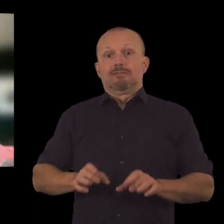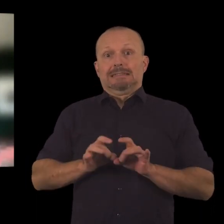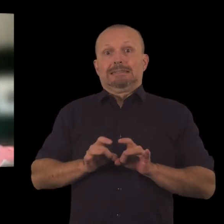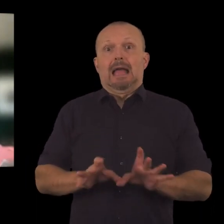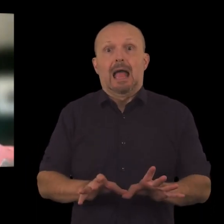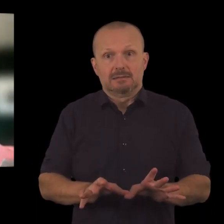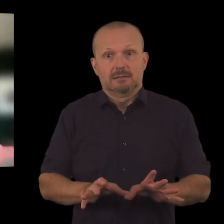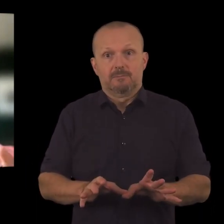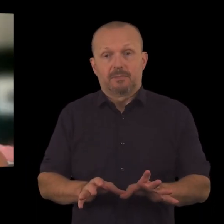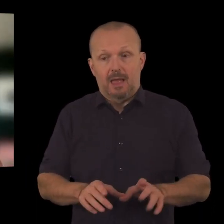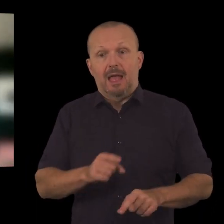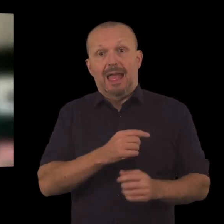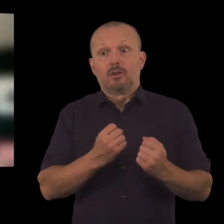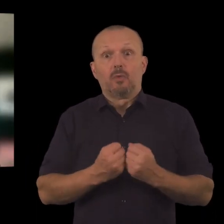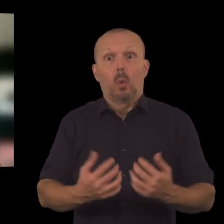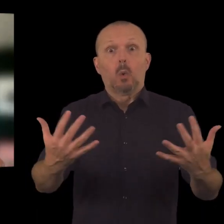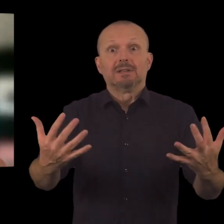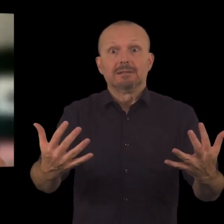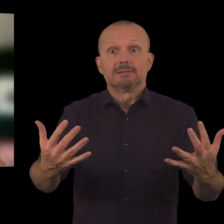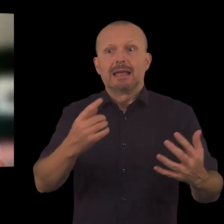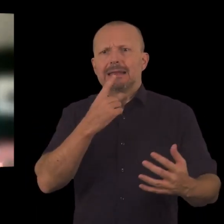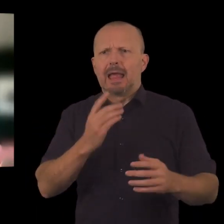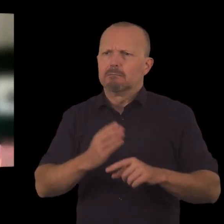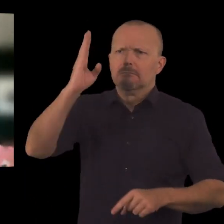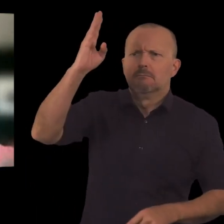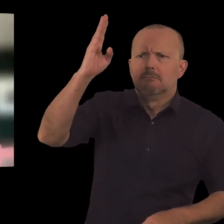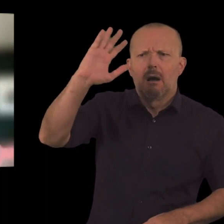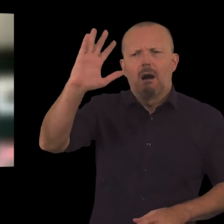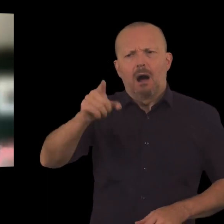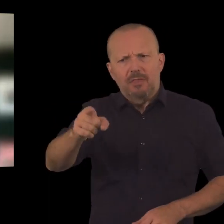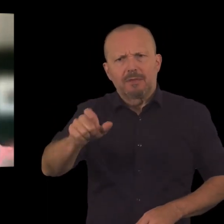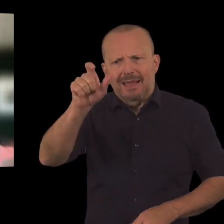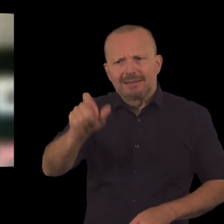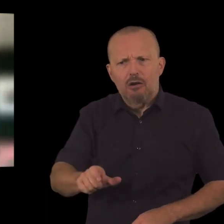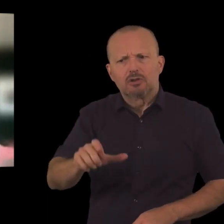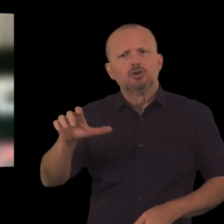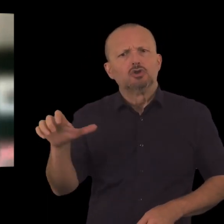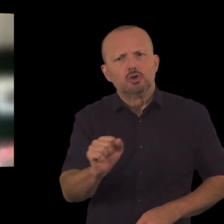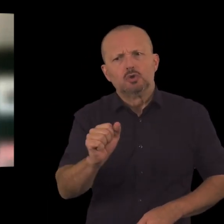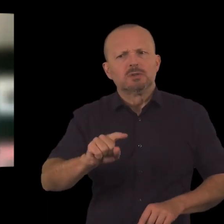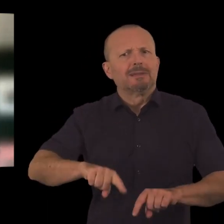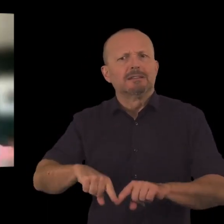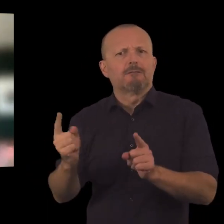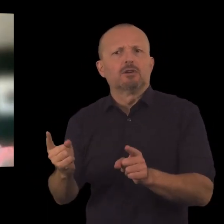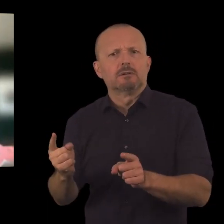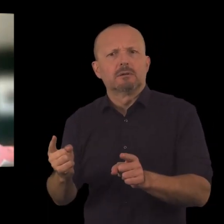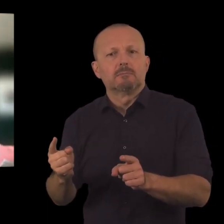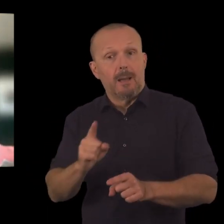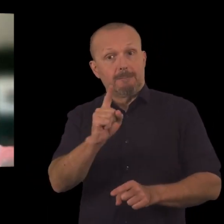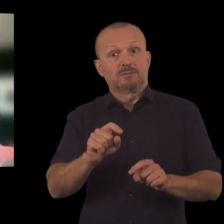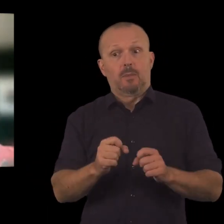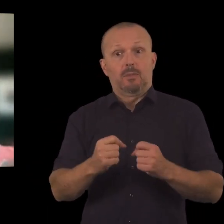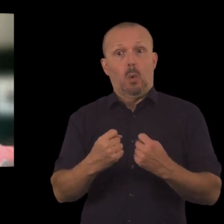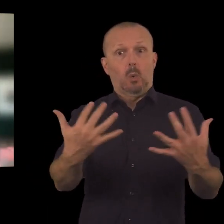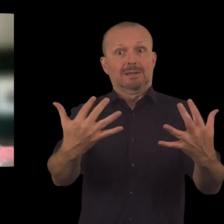really personal, but it's usually something personal that has a kind of structural element to it,